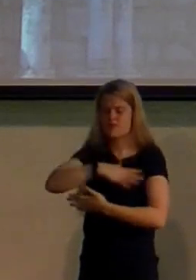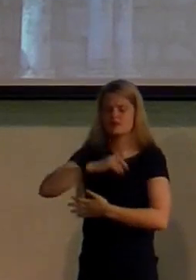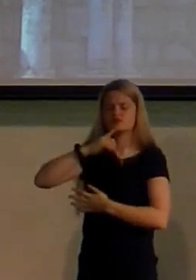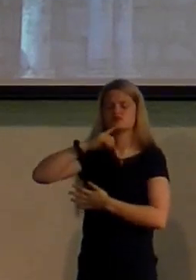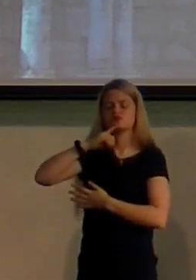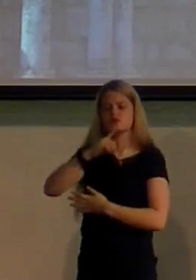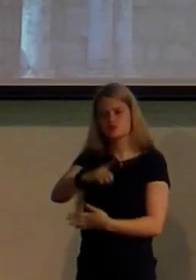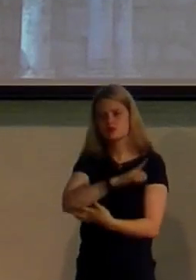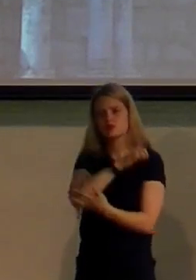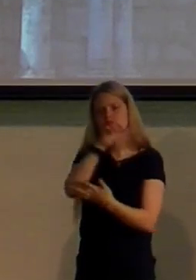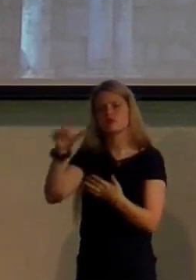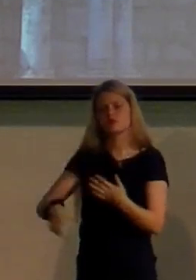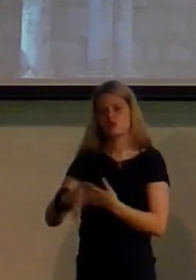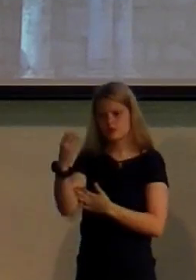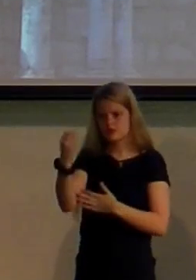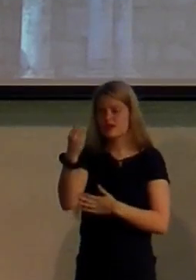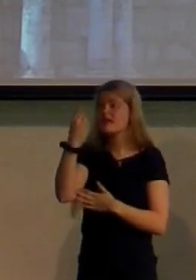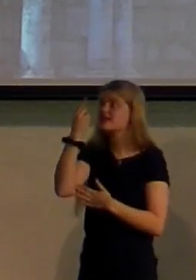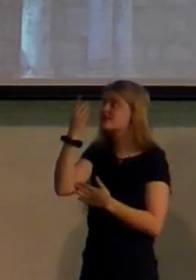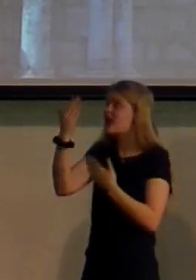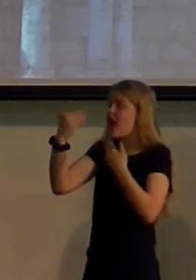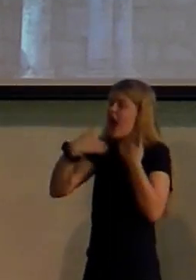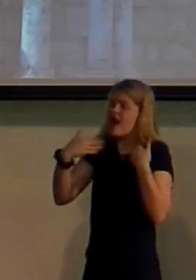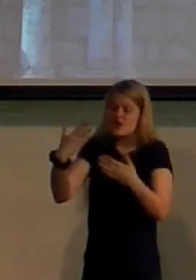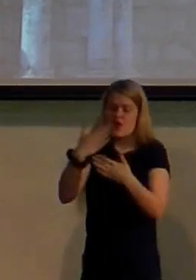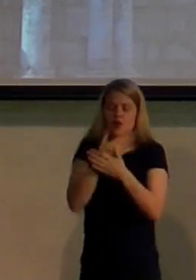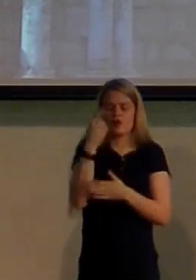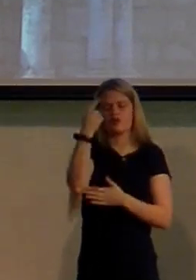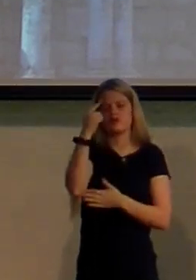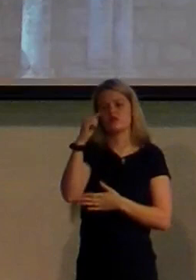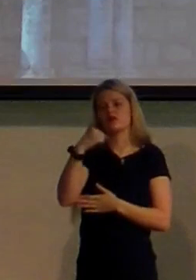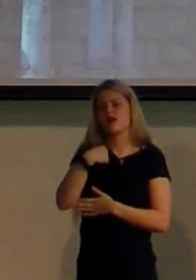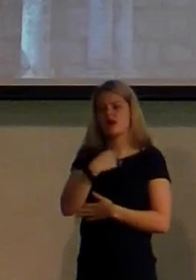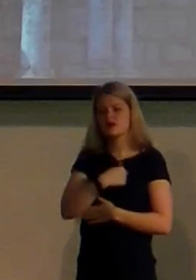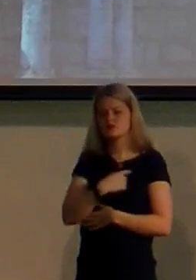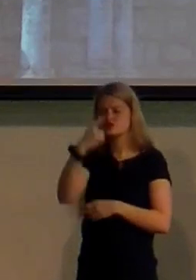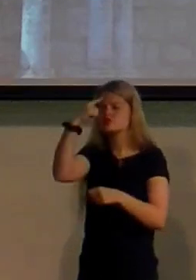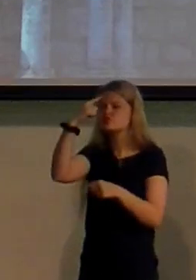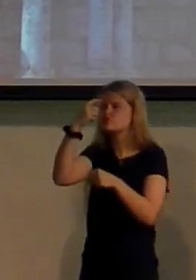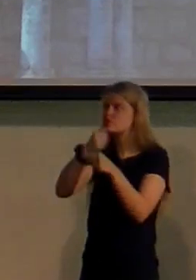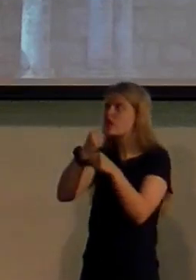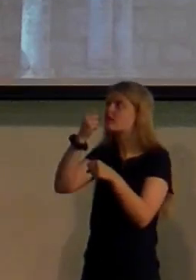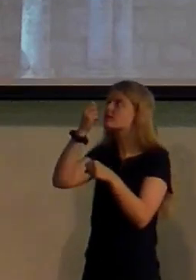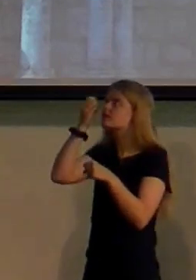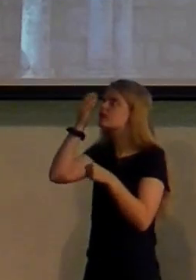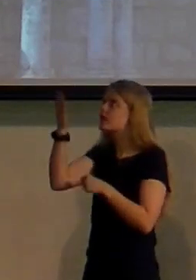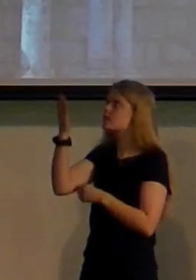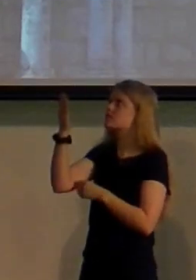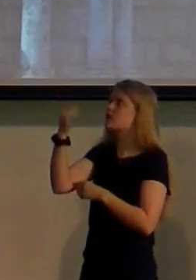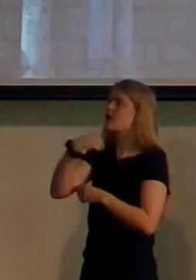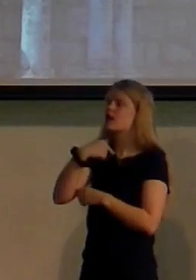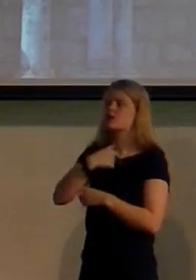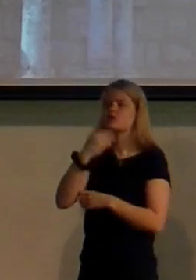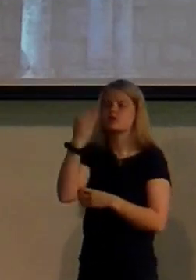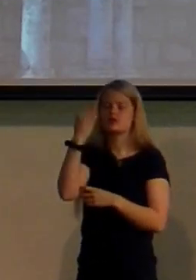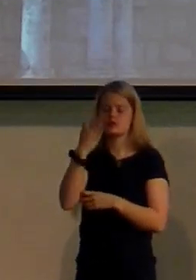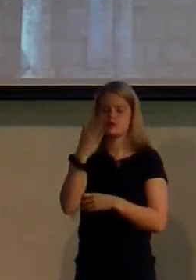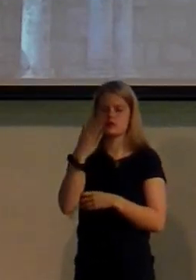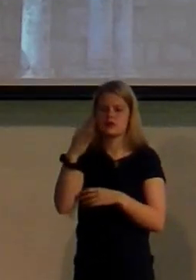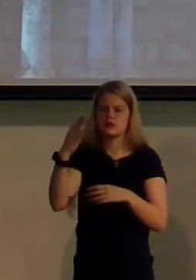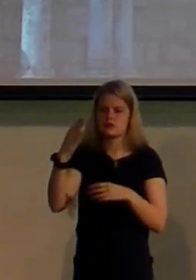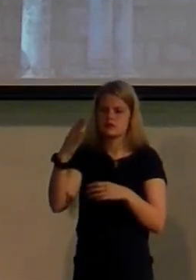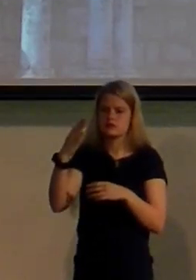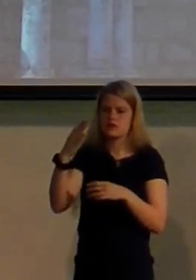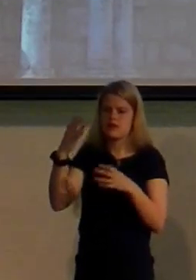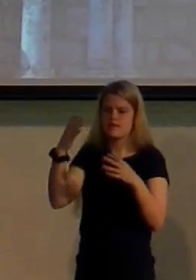of the Sabbath. He has a rest for us. Trust Him. Trust Him. And we will enter into